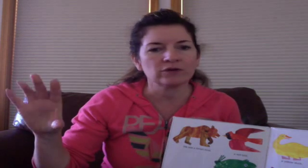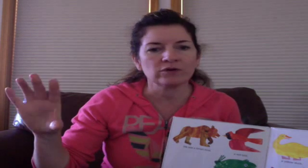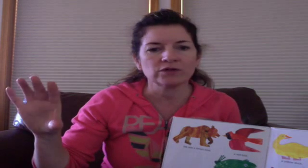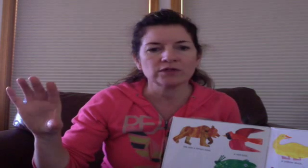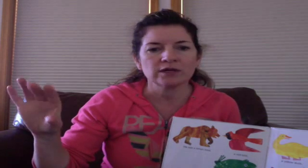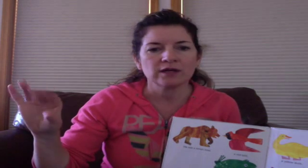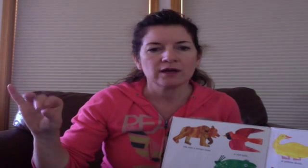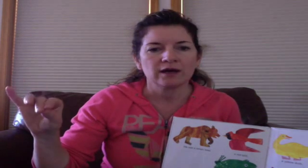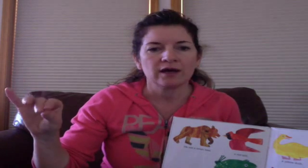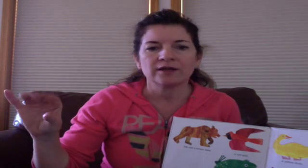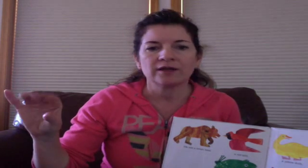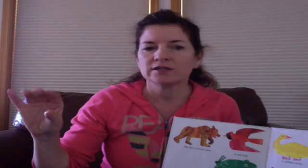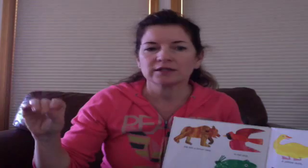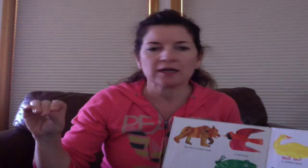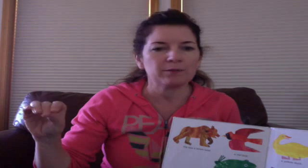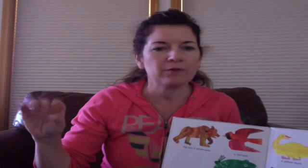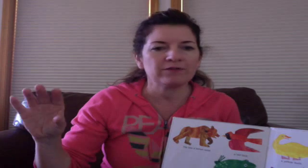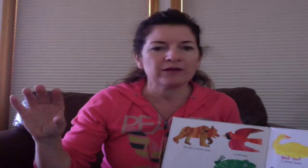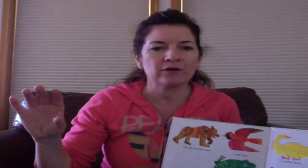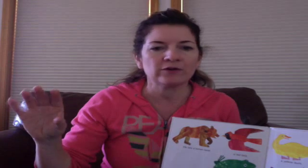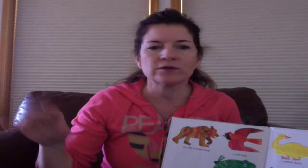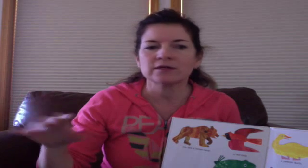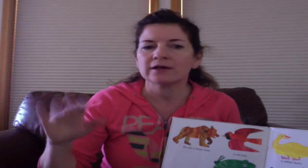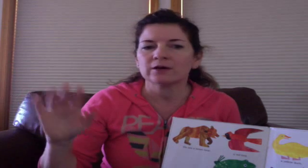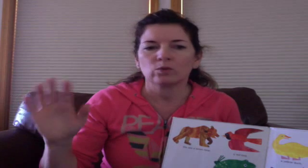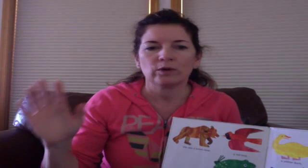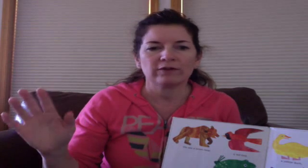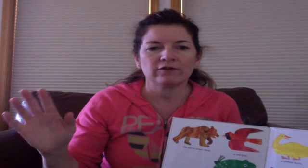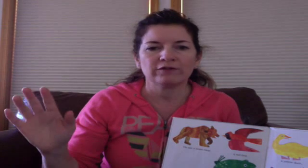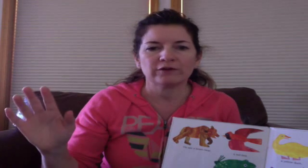fingers, just a couple fingers, whatever feels